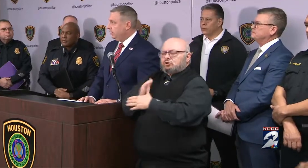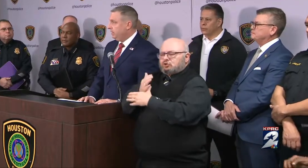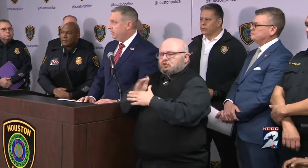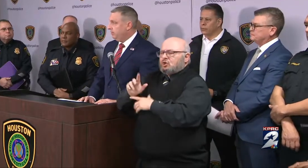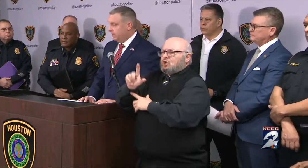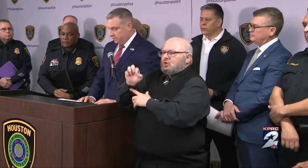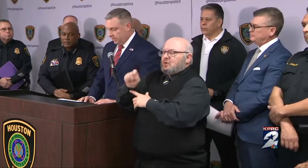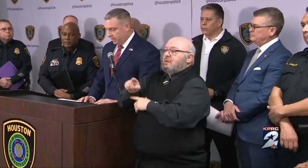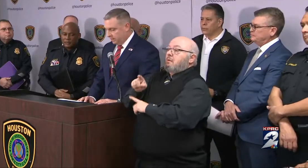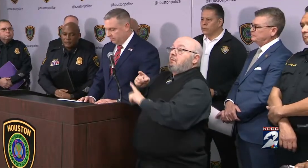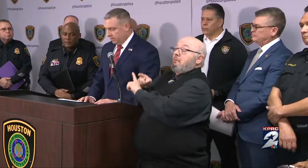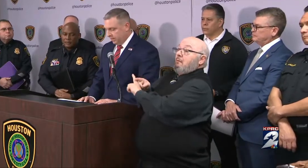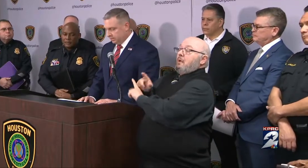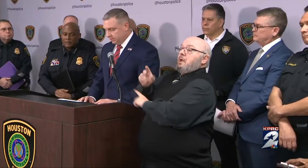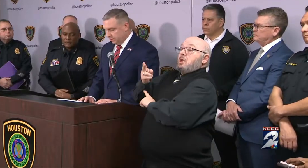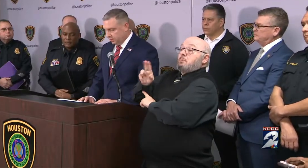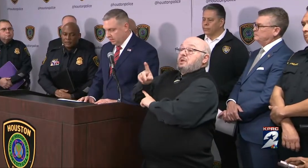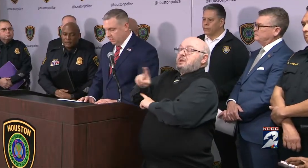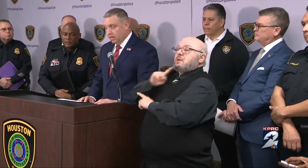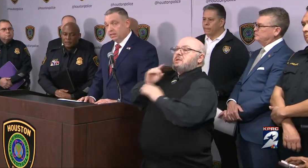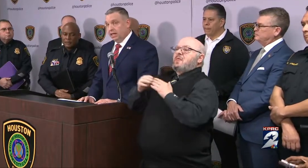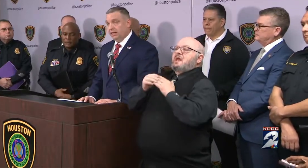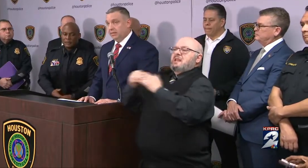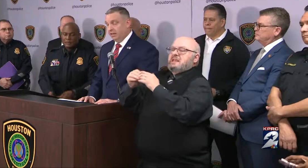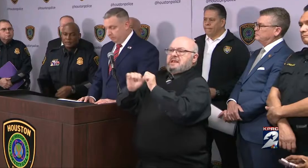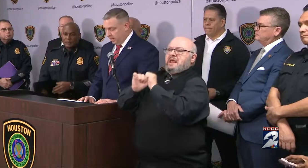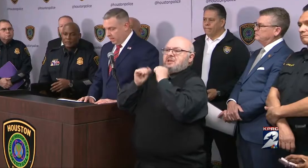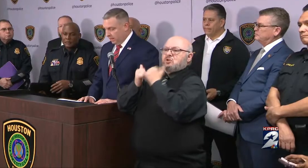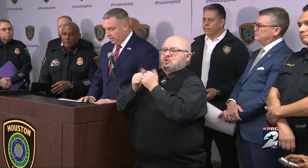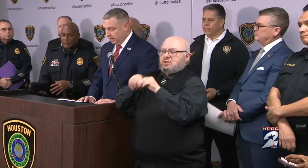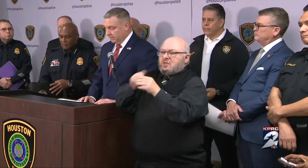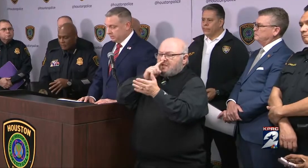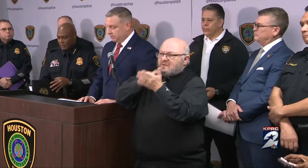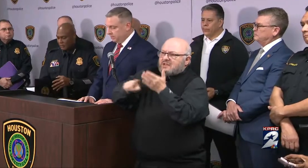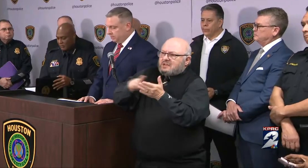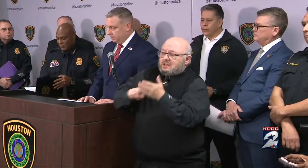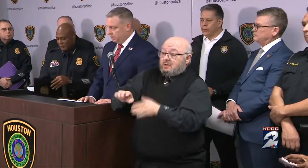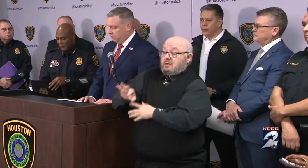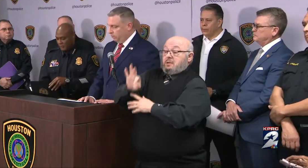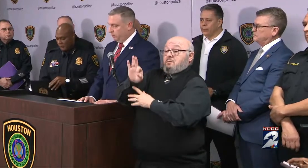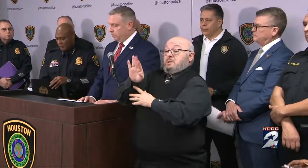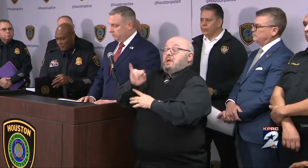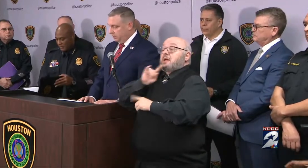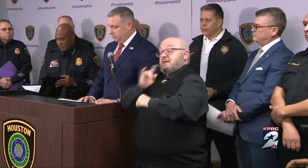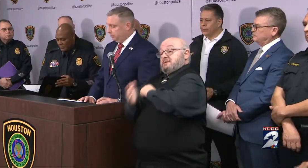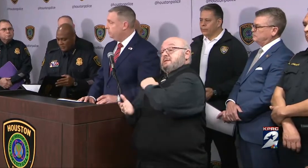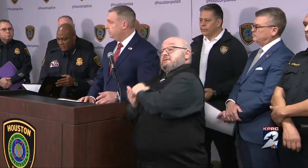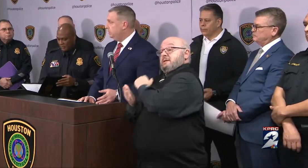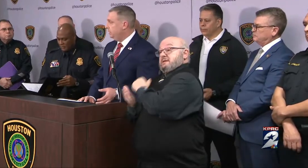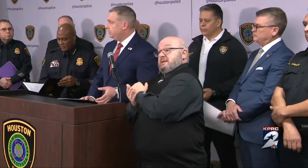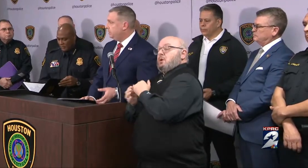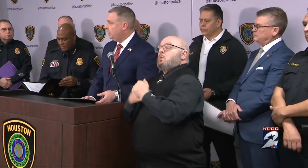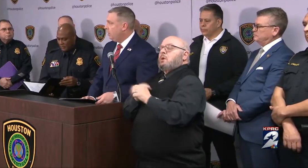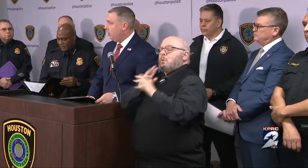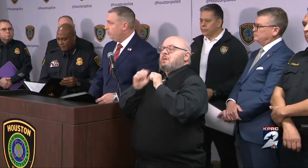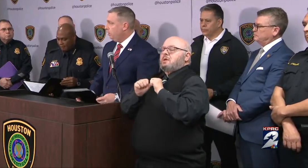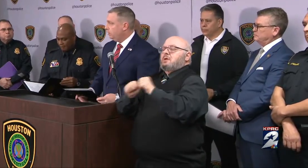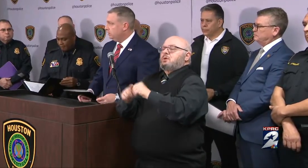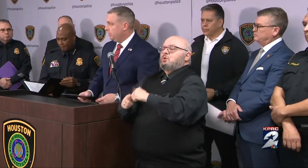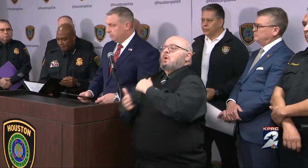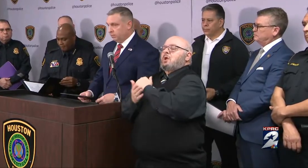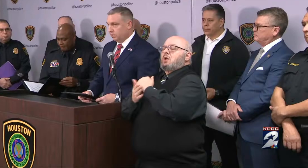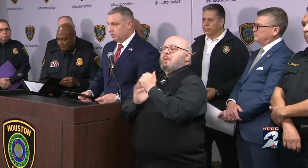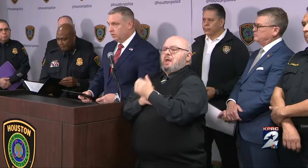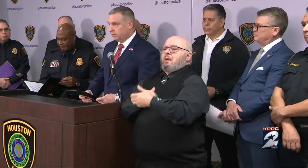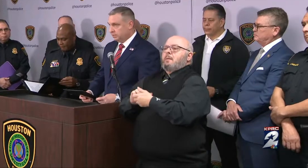the lead investigative agency. Again, the FBI is assisting, and we will continue to assist our